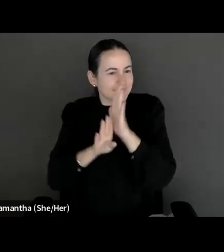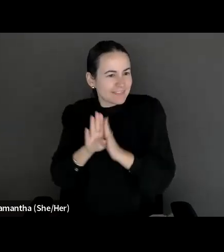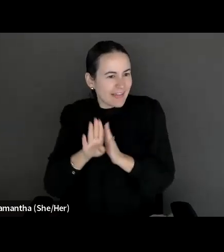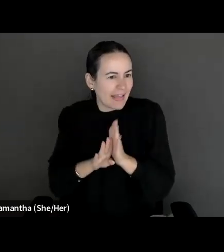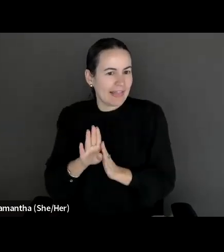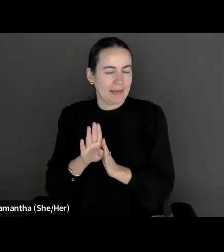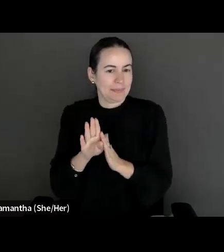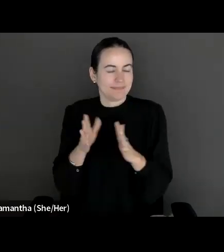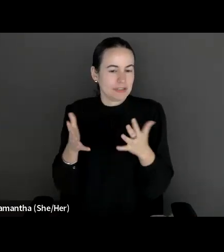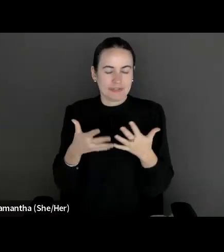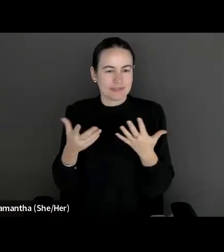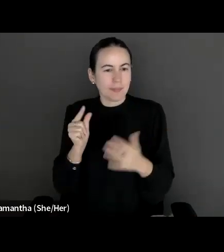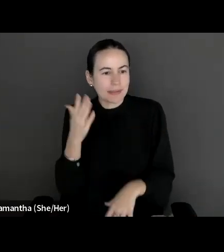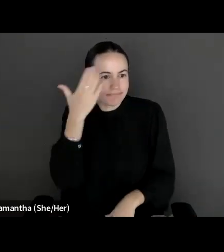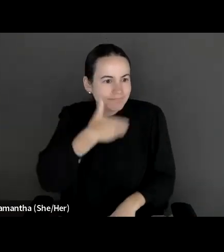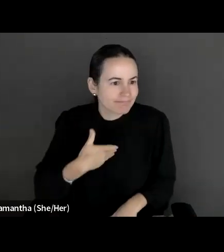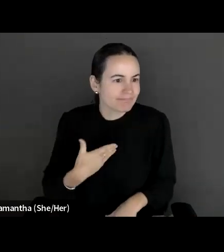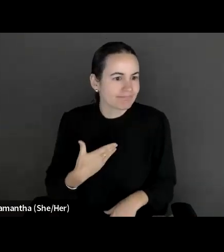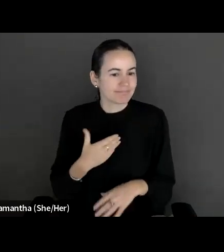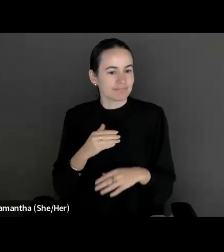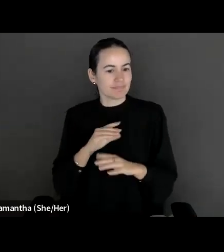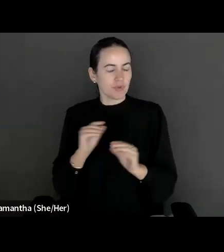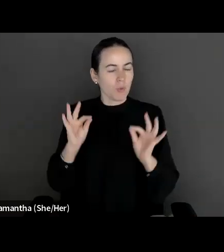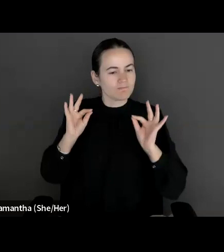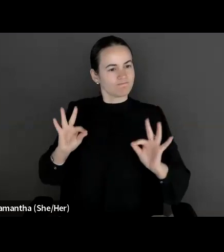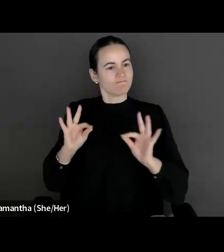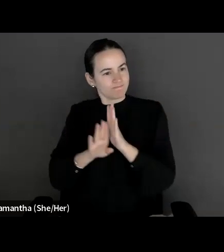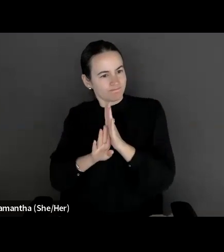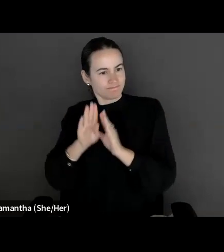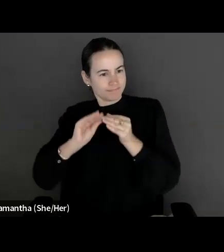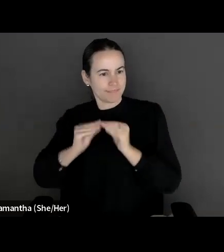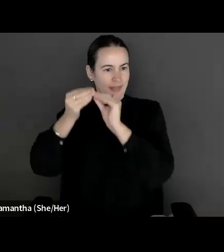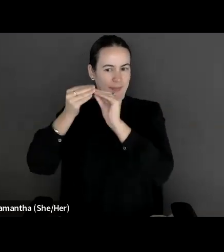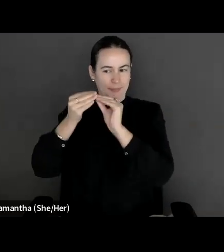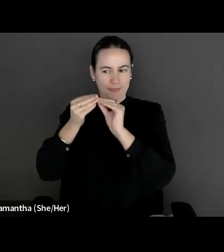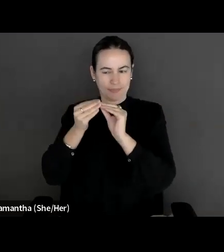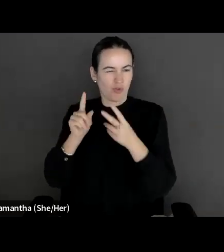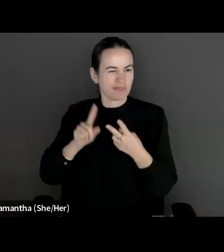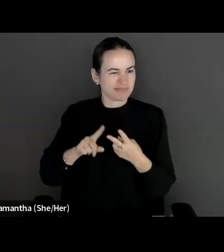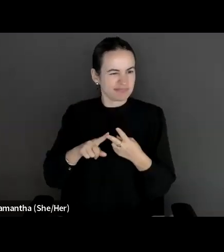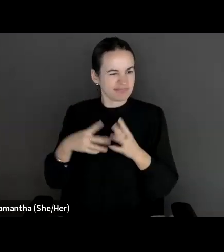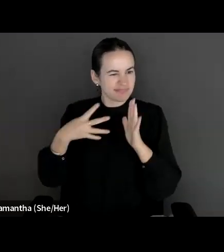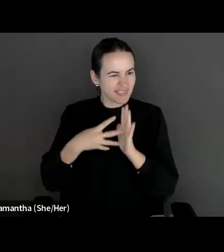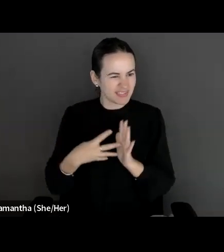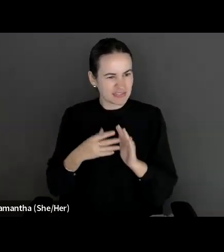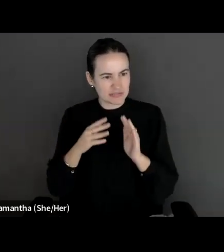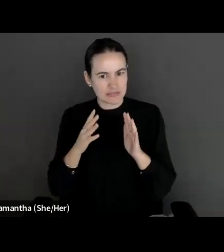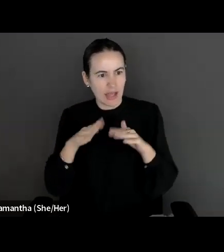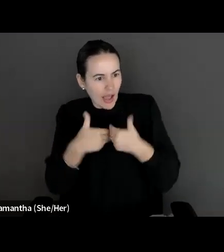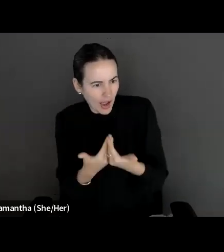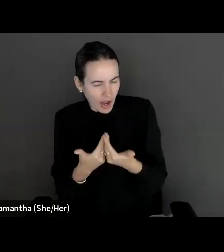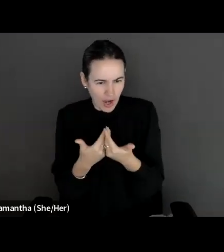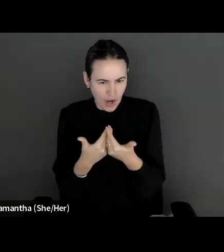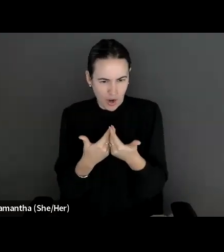just because they're not developed particularly thoughtfully. So in my talk today, I will